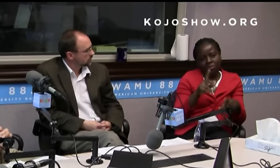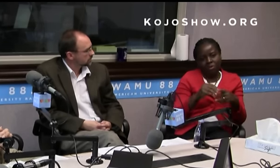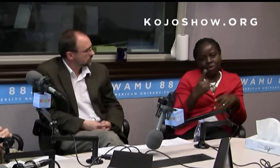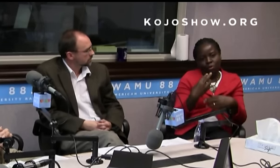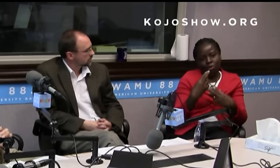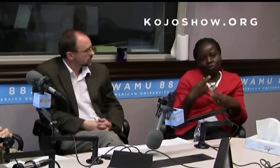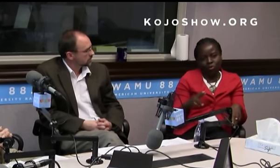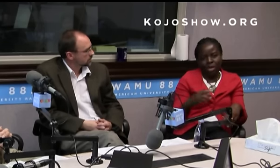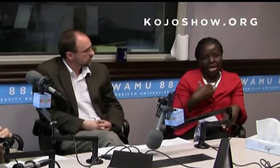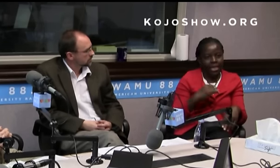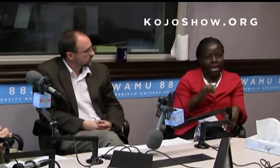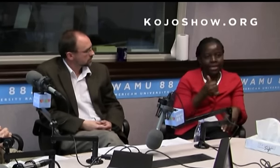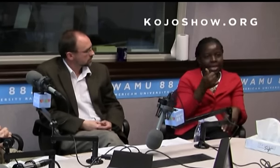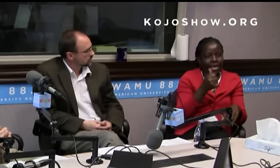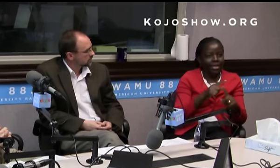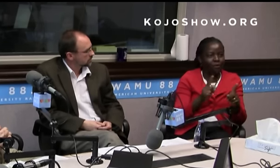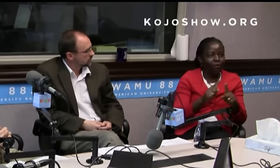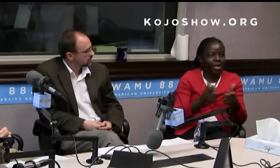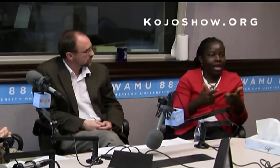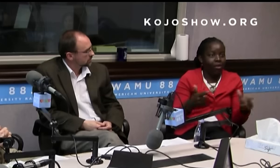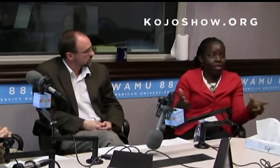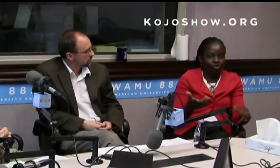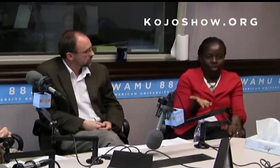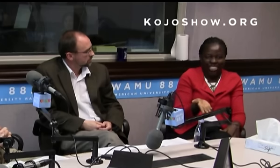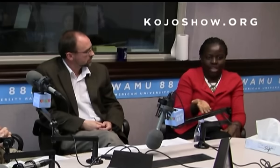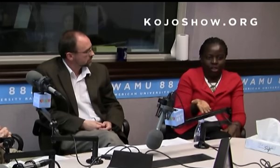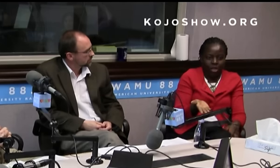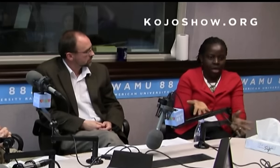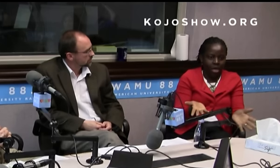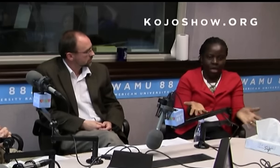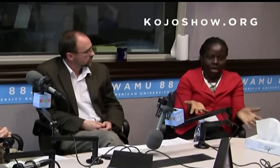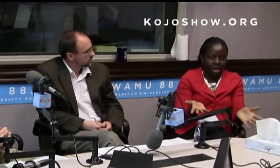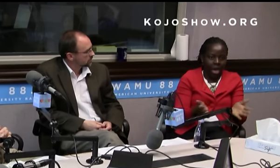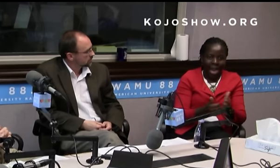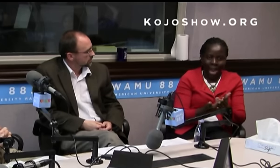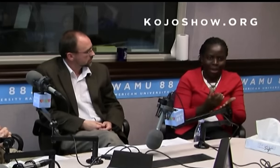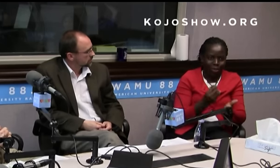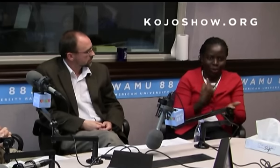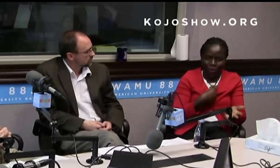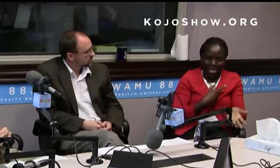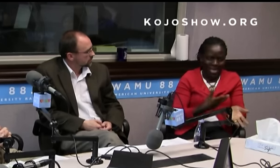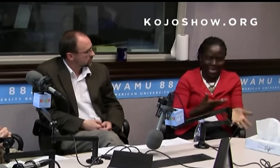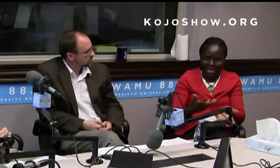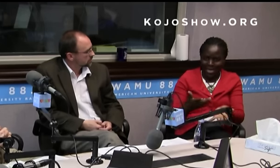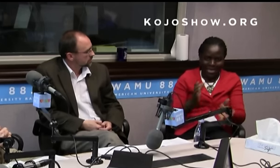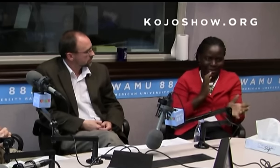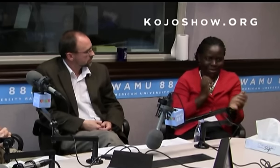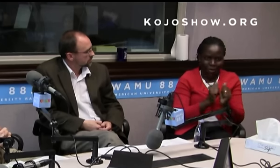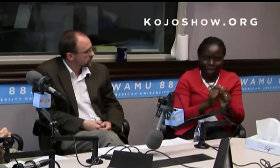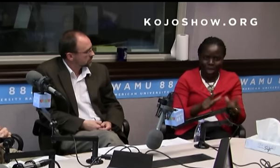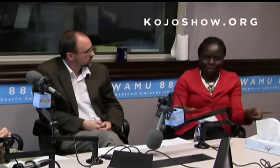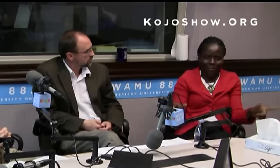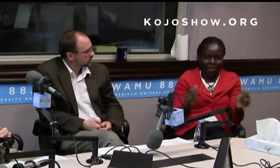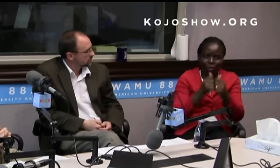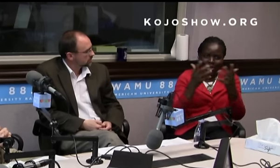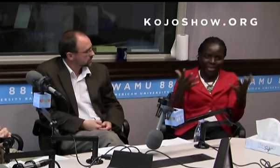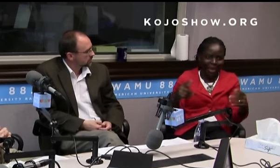with all kinds of different languages, so within a room of 100 people there were 10 different languages represented and multiple